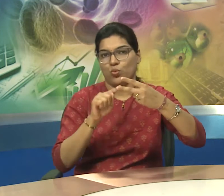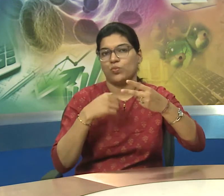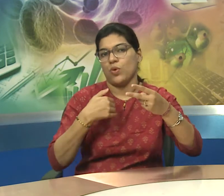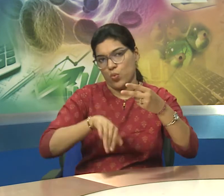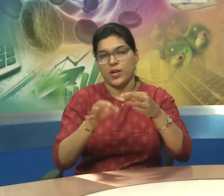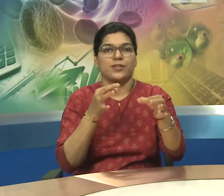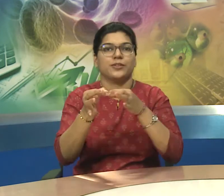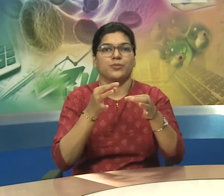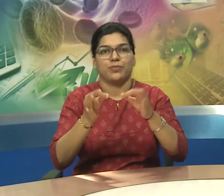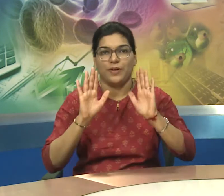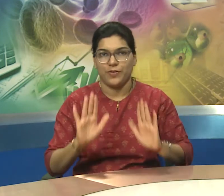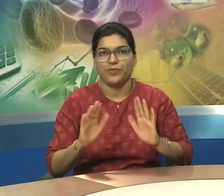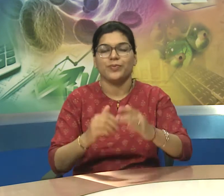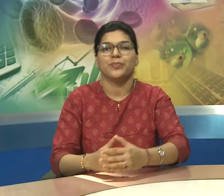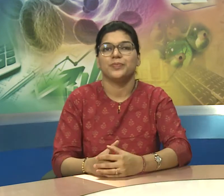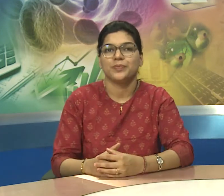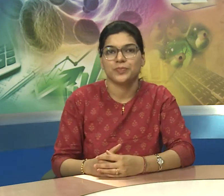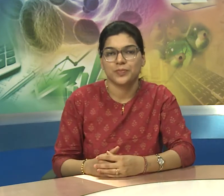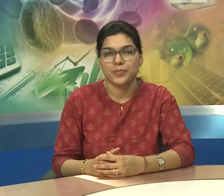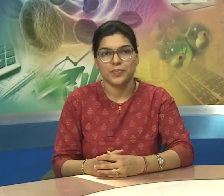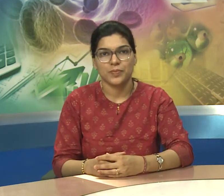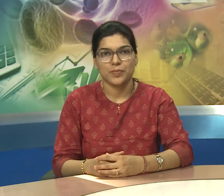indirect channel. Let's explain it.